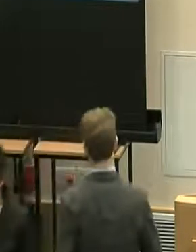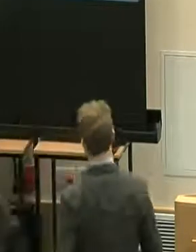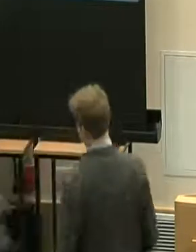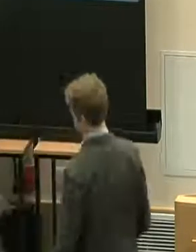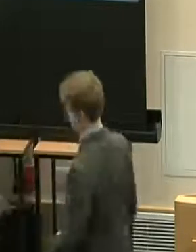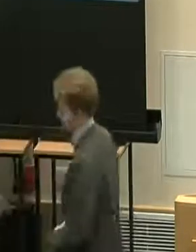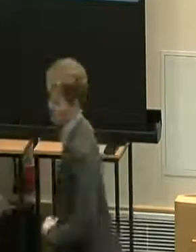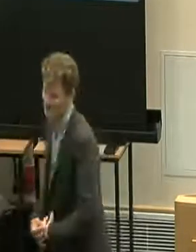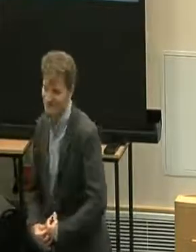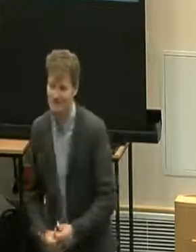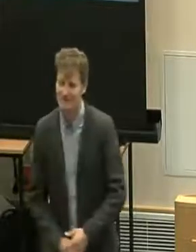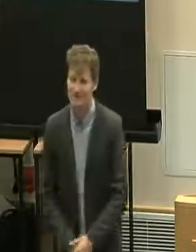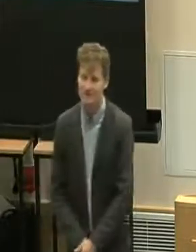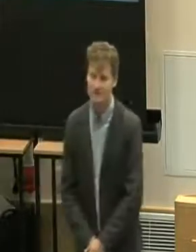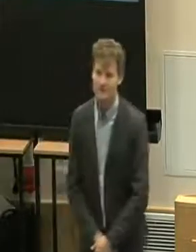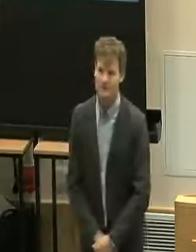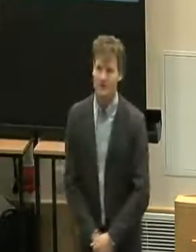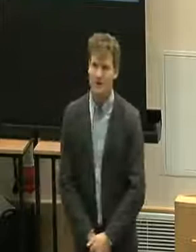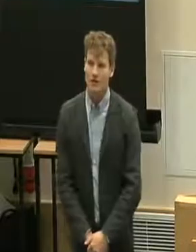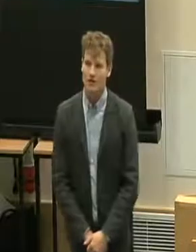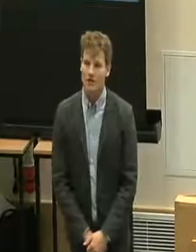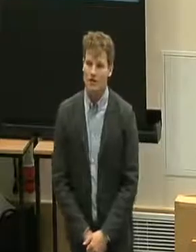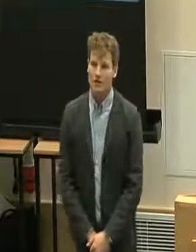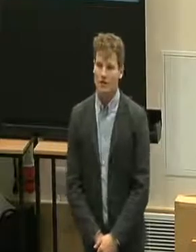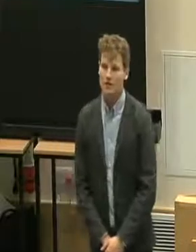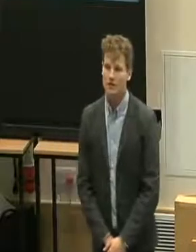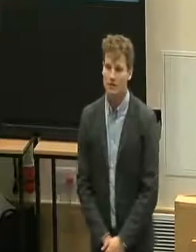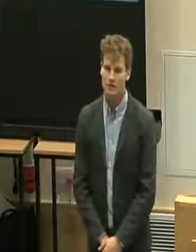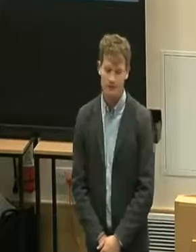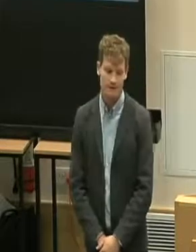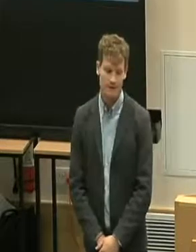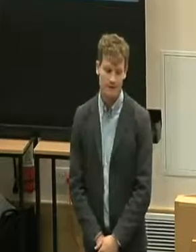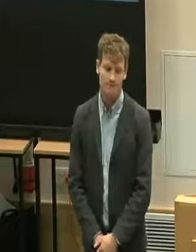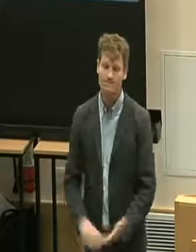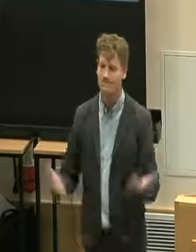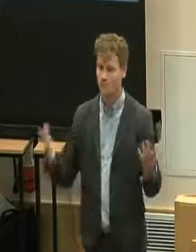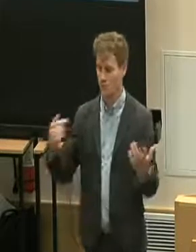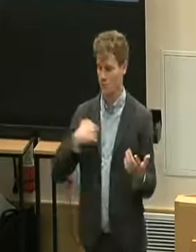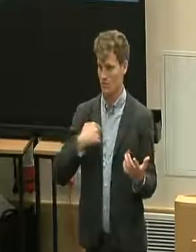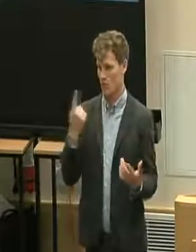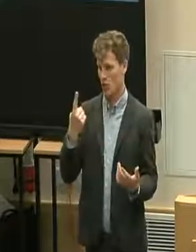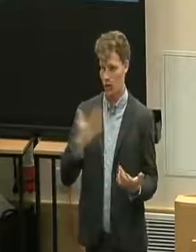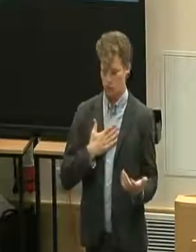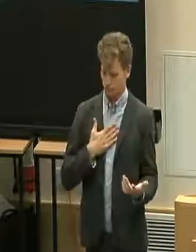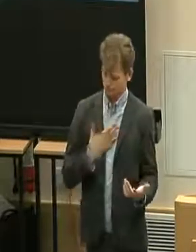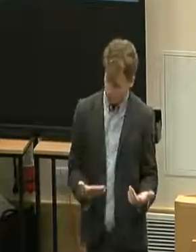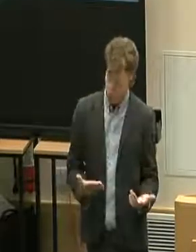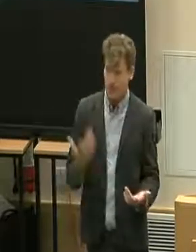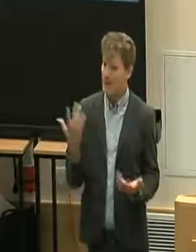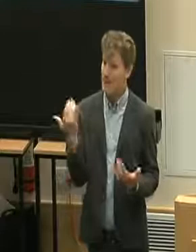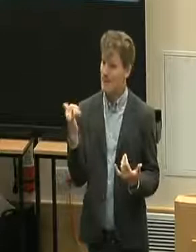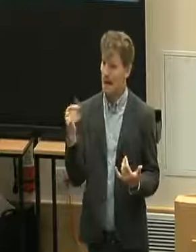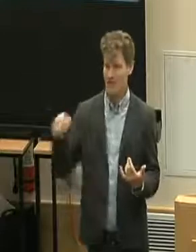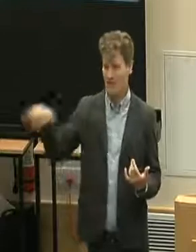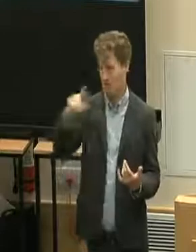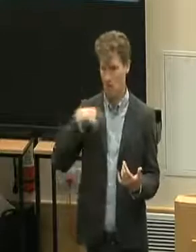A confession. Now this may change your entire view of what I'm going to do. I'm talking about values.